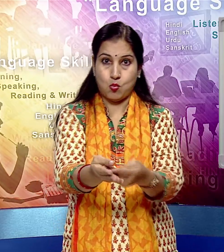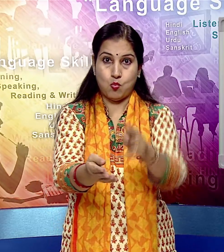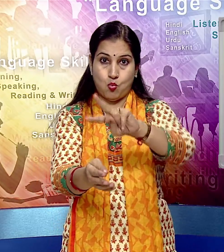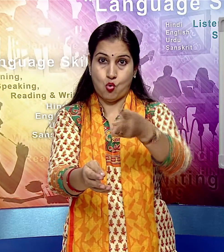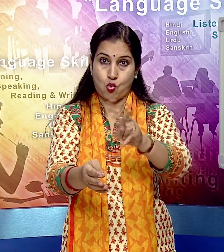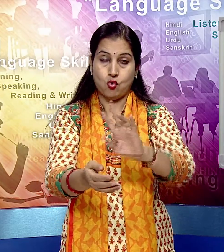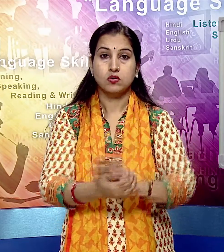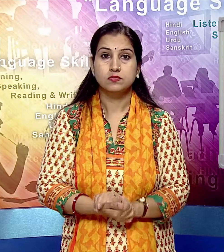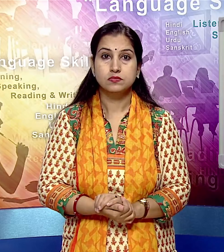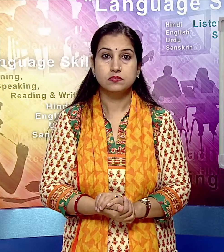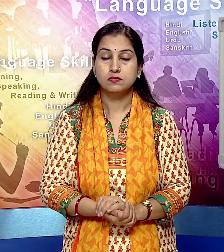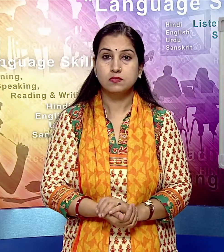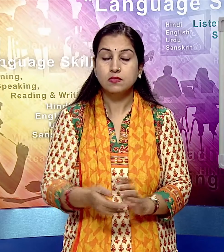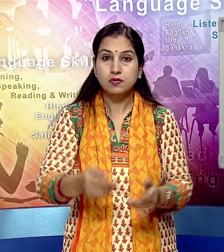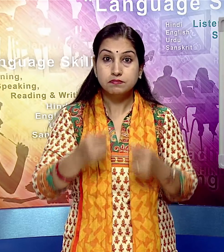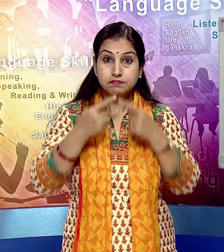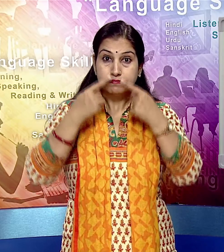to give a distinctive flavor.